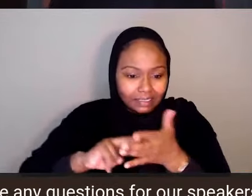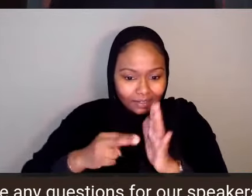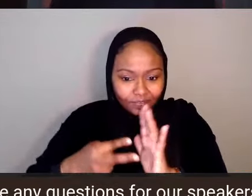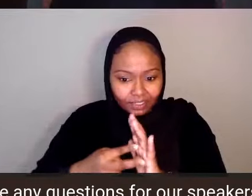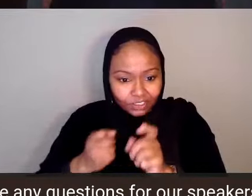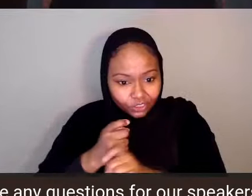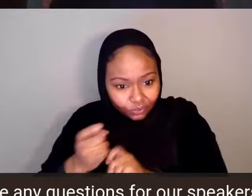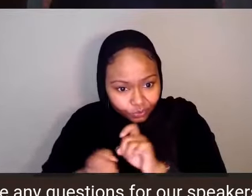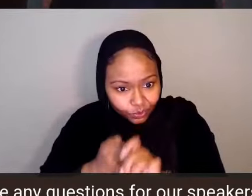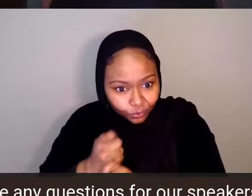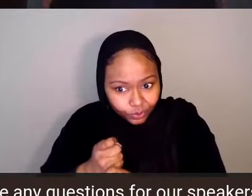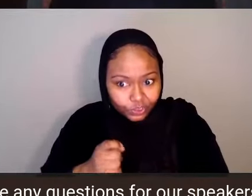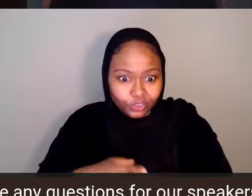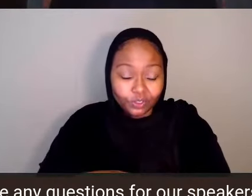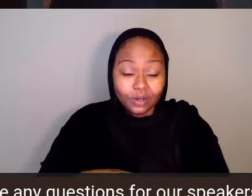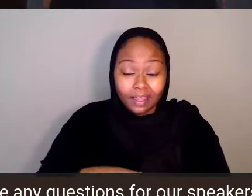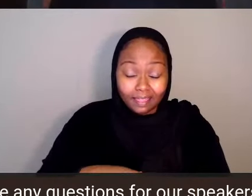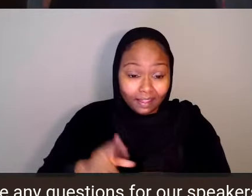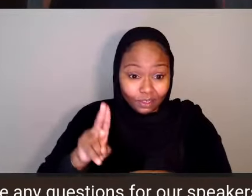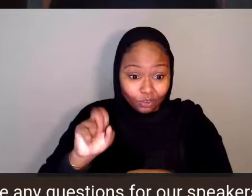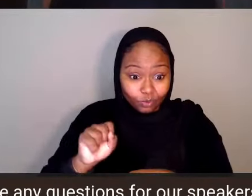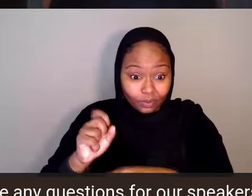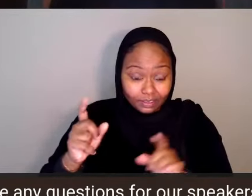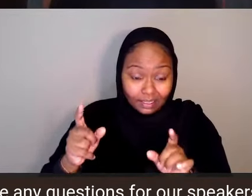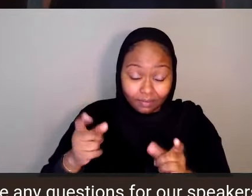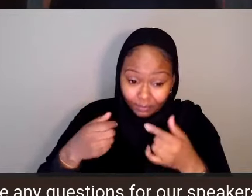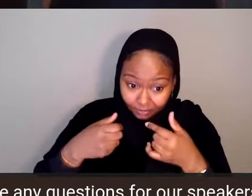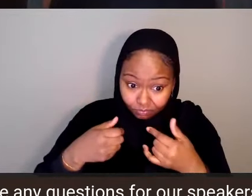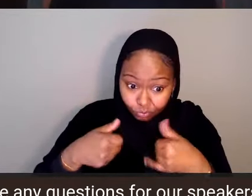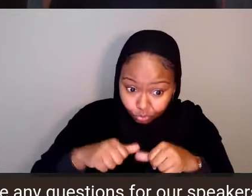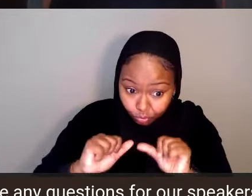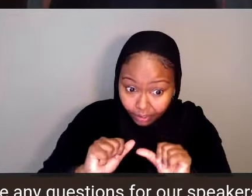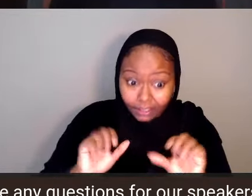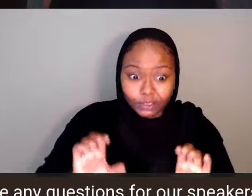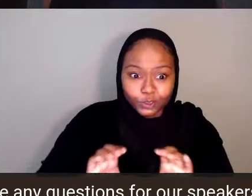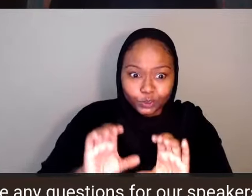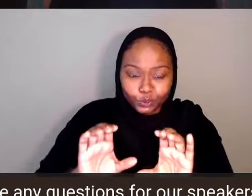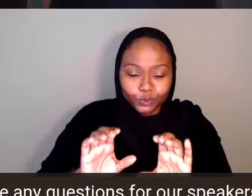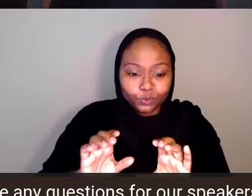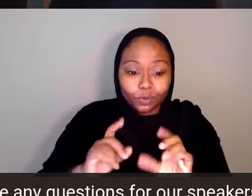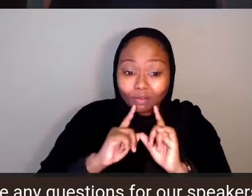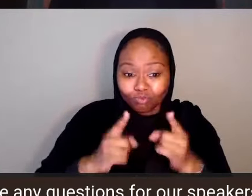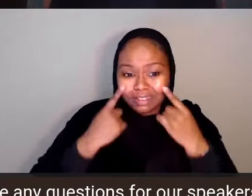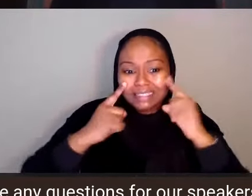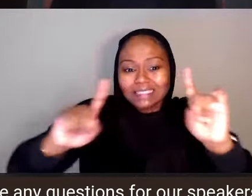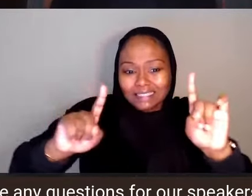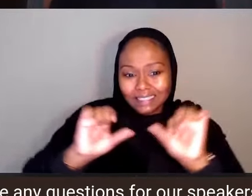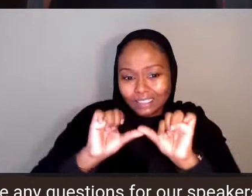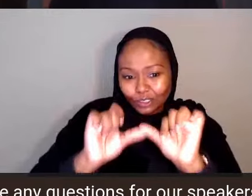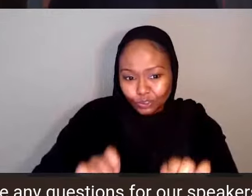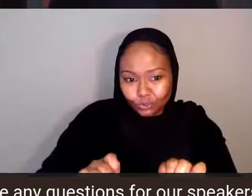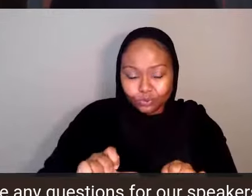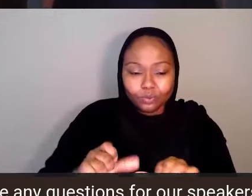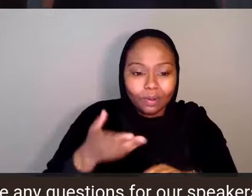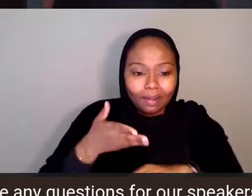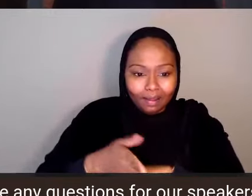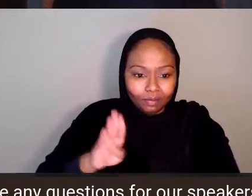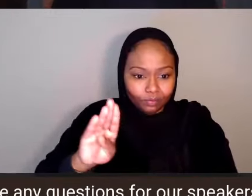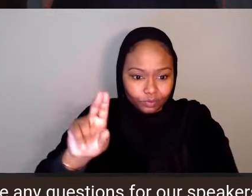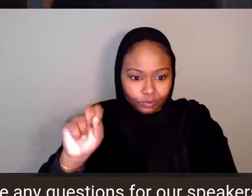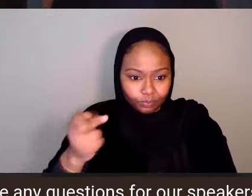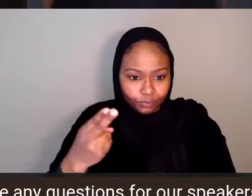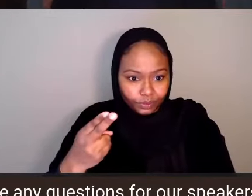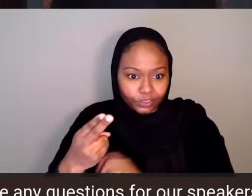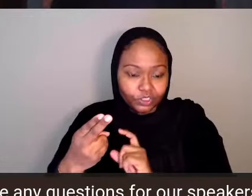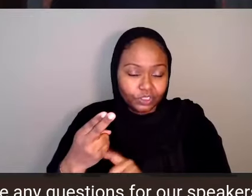do and succeeded in doing, the United States under the administration of George W. Bush then tried to